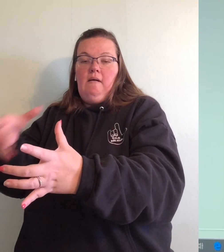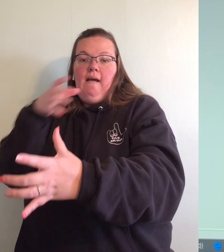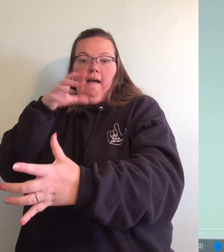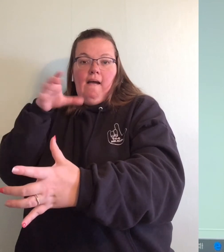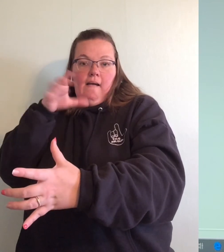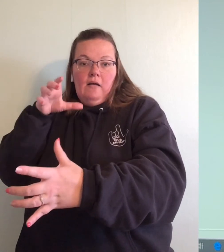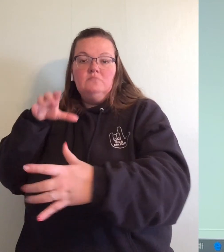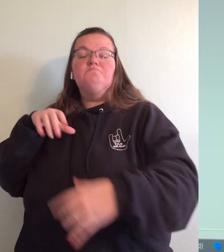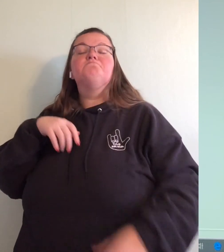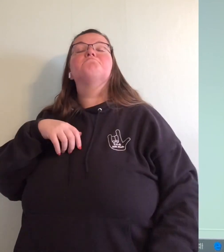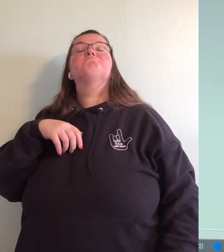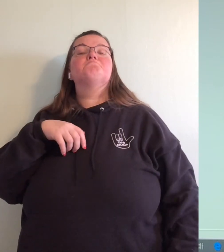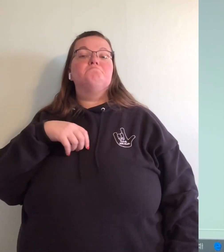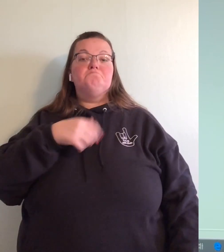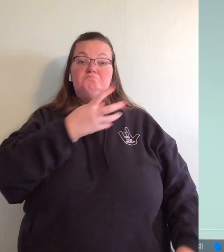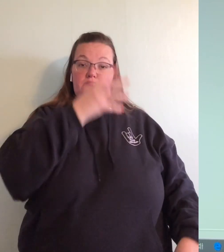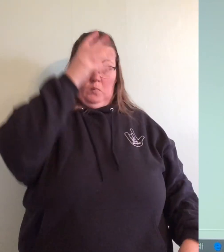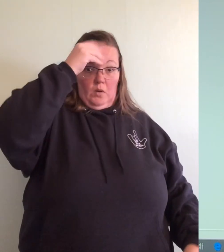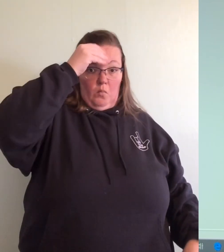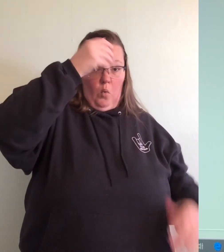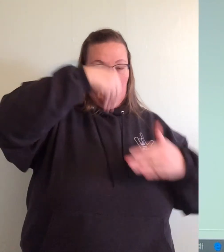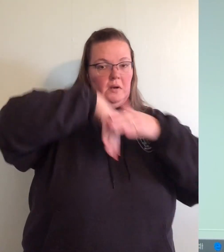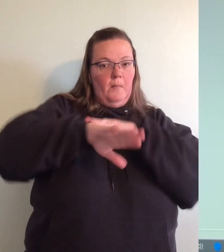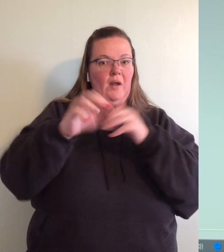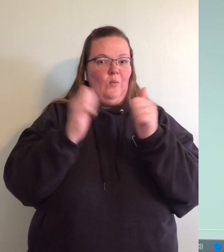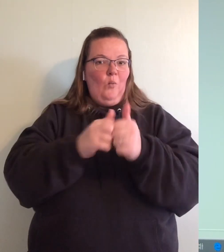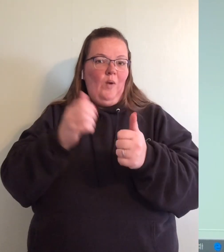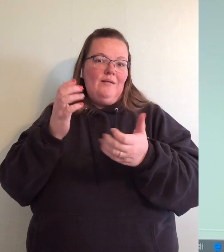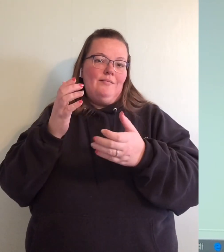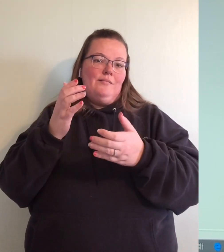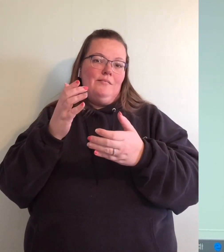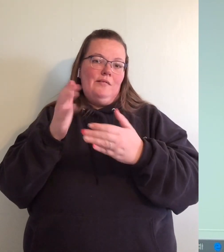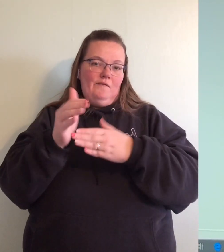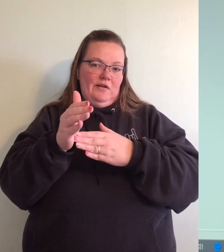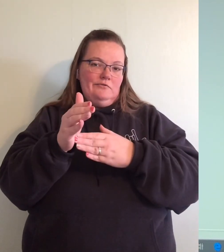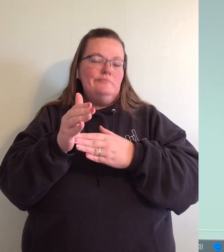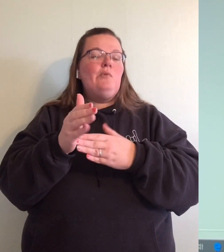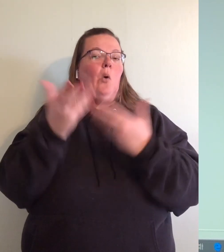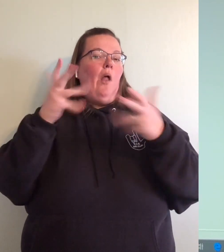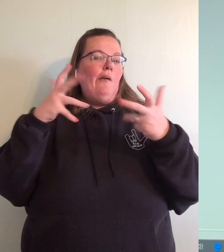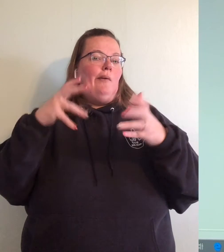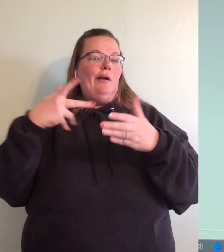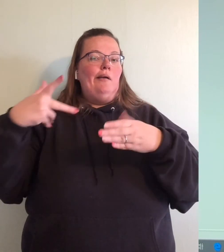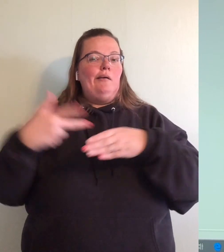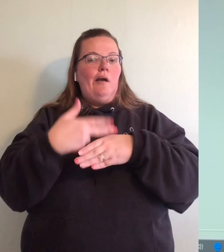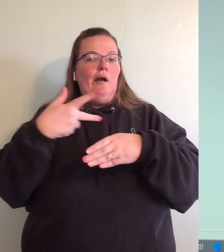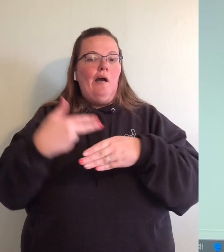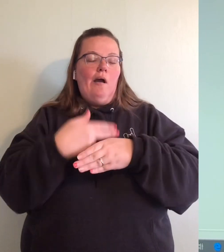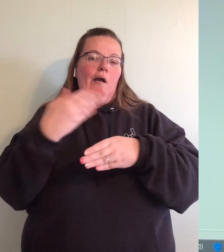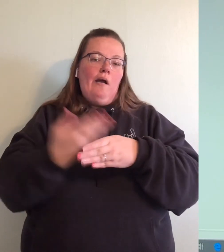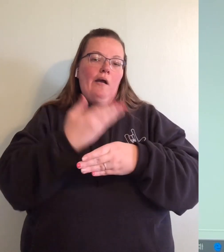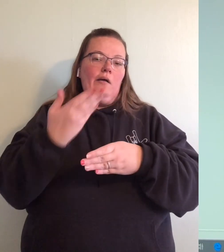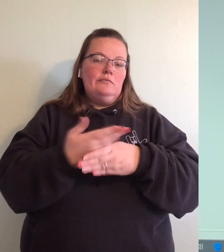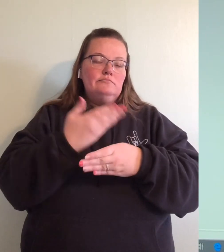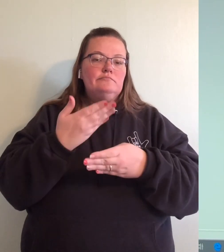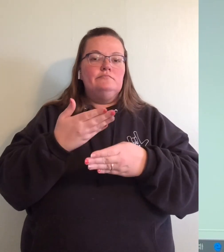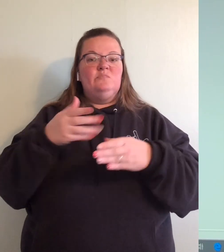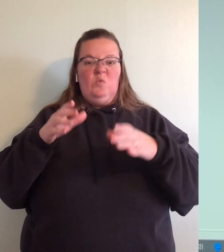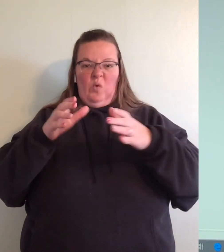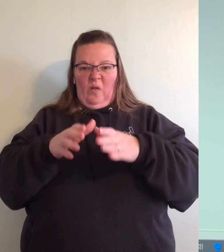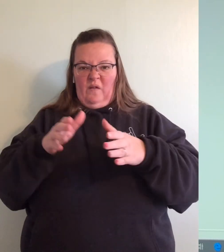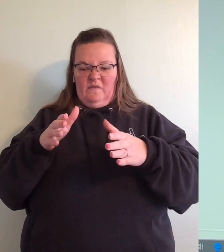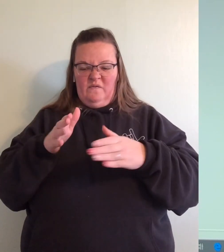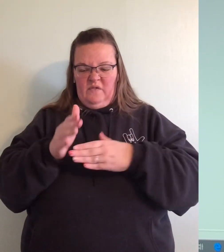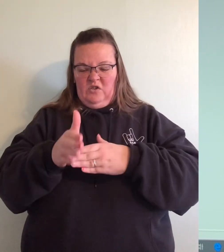which Mr. Beaver had already opened with his knife and cleaned out in the open air. You can think how good a new caught fish